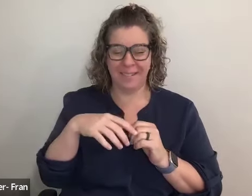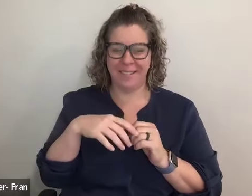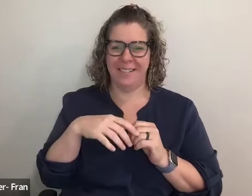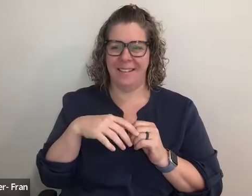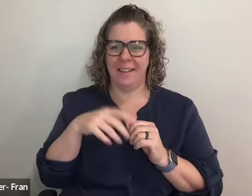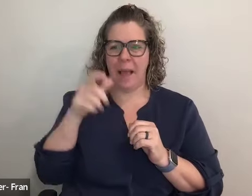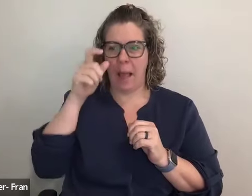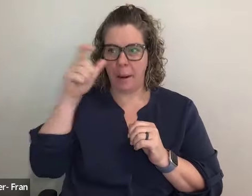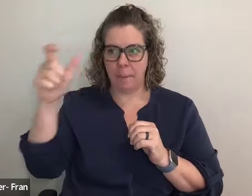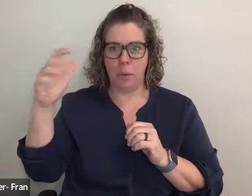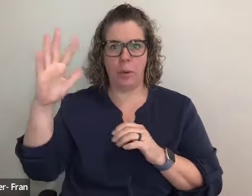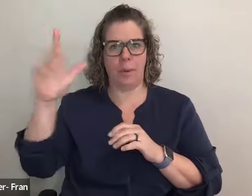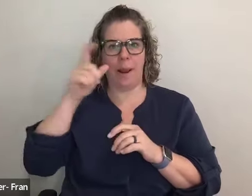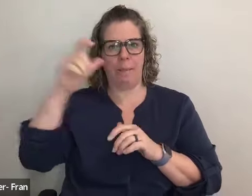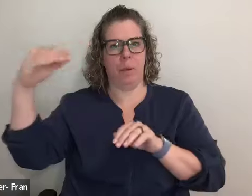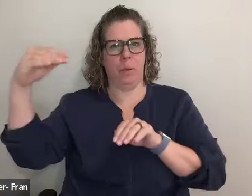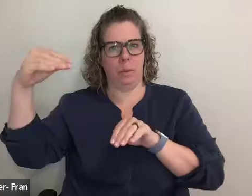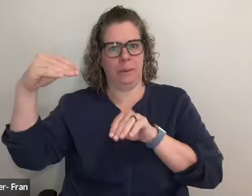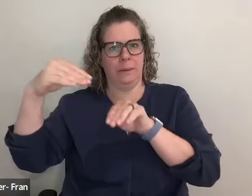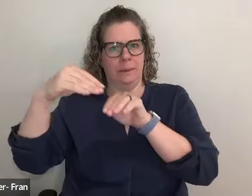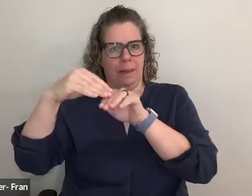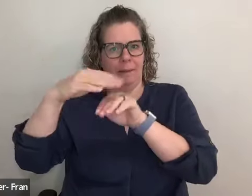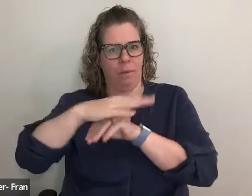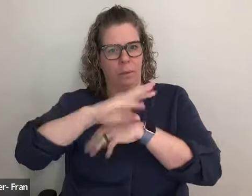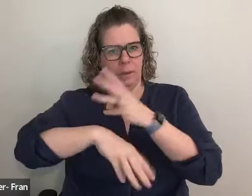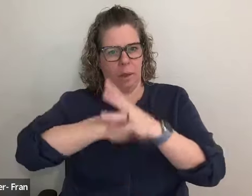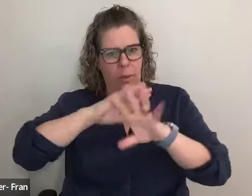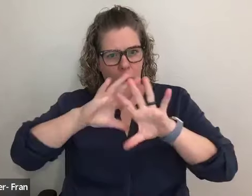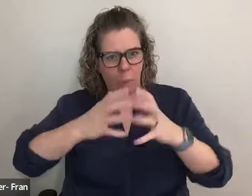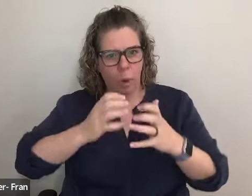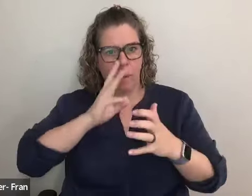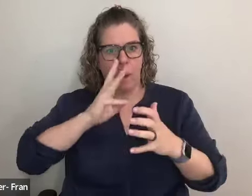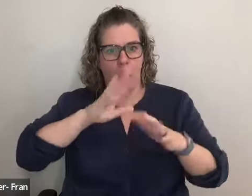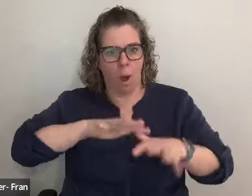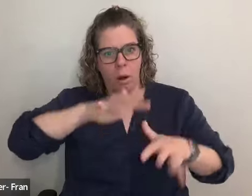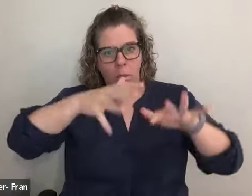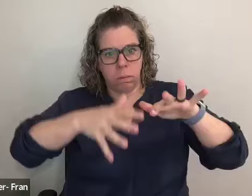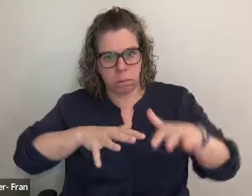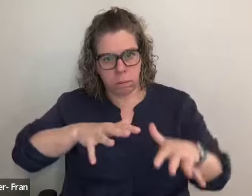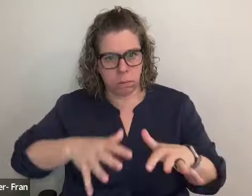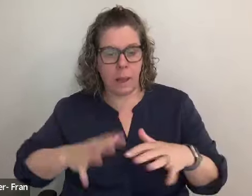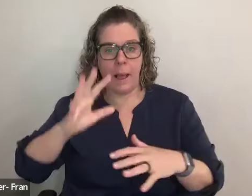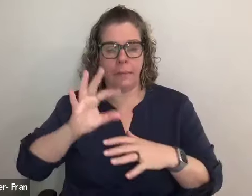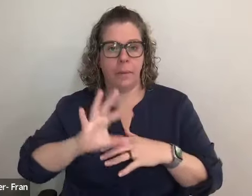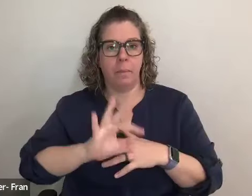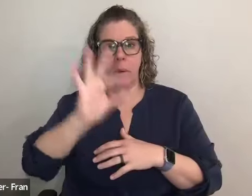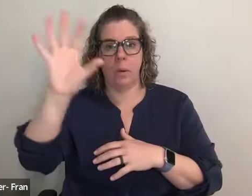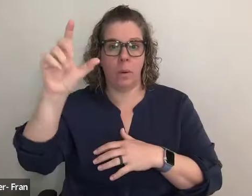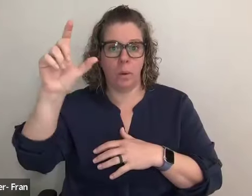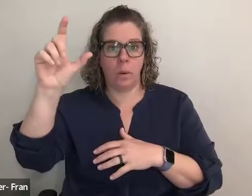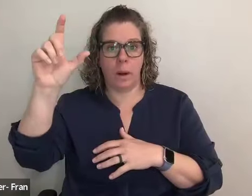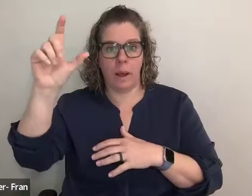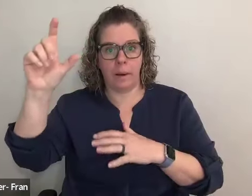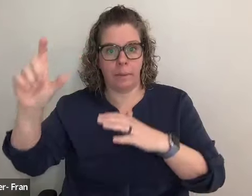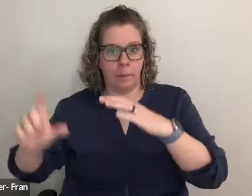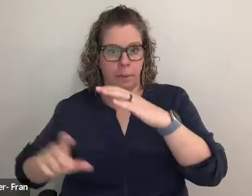its tides and the cycles, and watching the moon, rise and set, and thinking